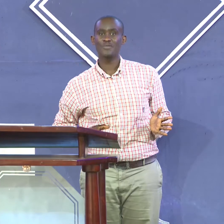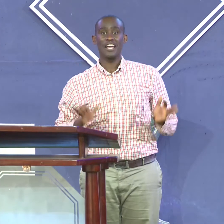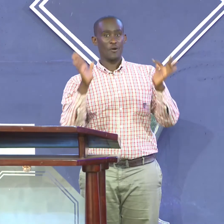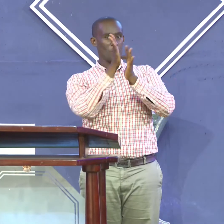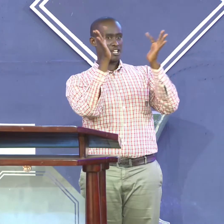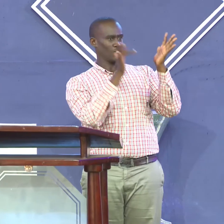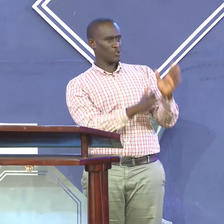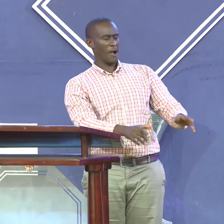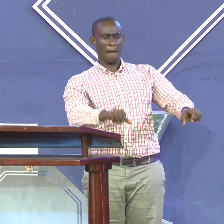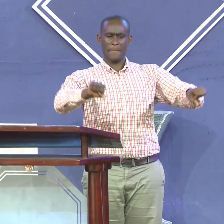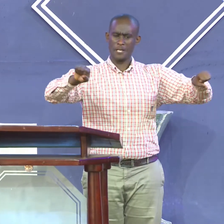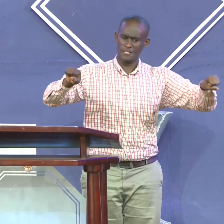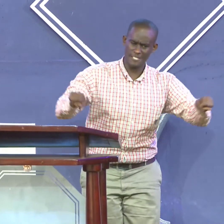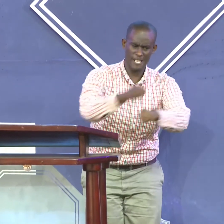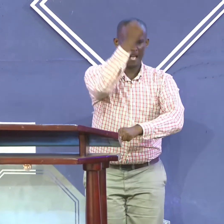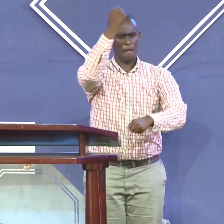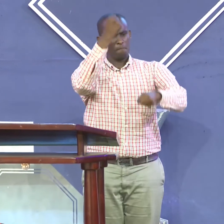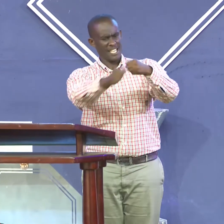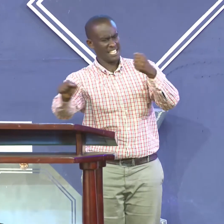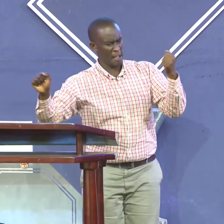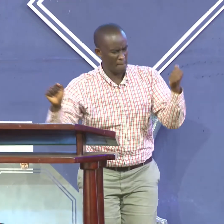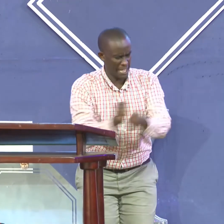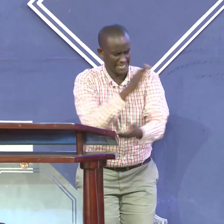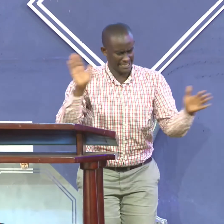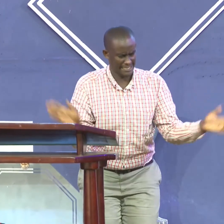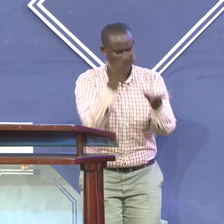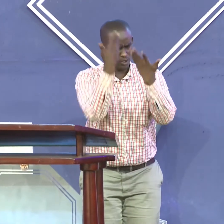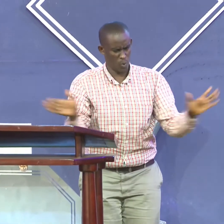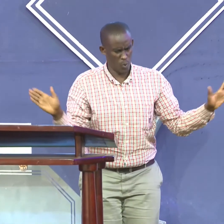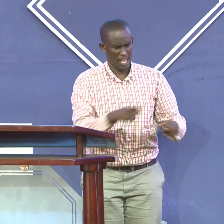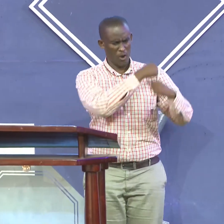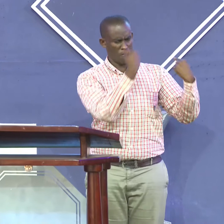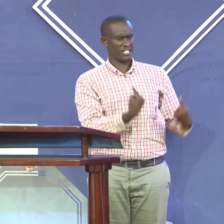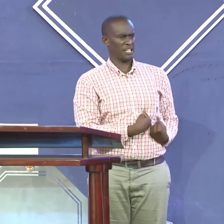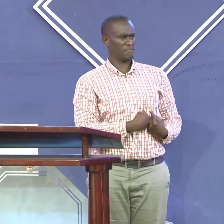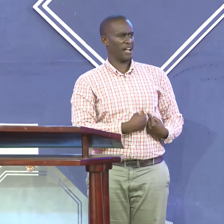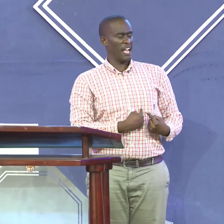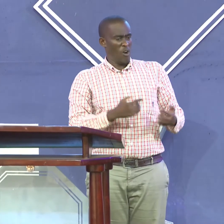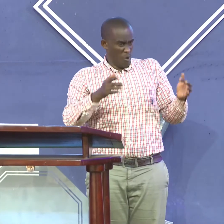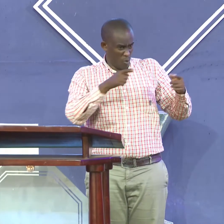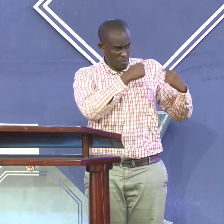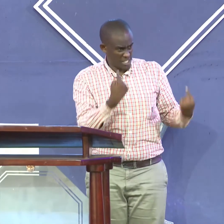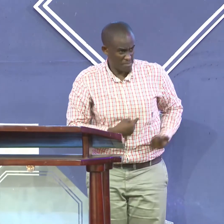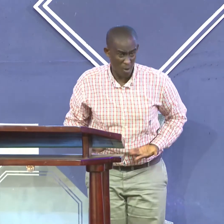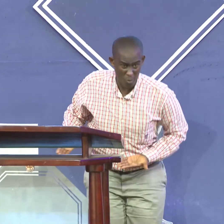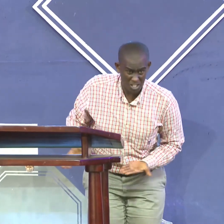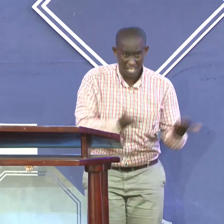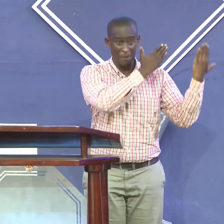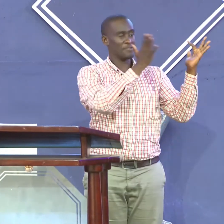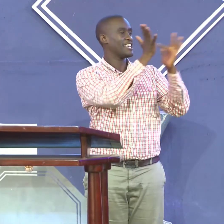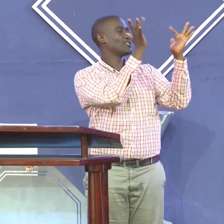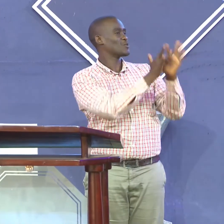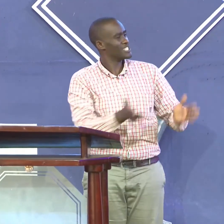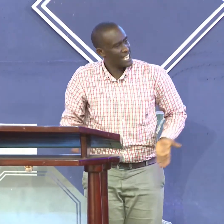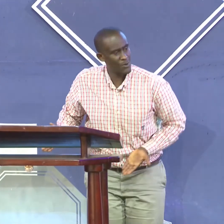Christ, he will break asunder that heart. If it needs to be plucked out, he